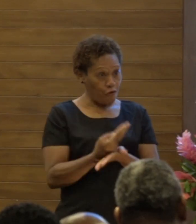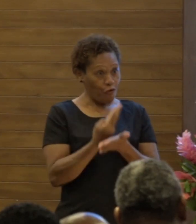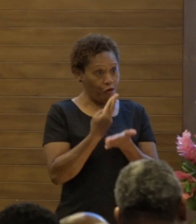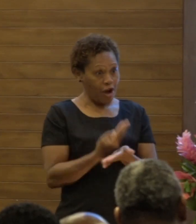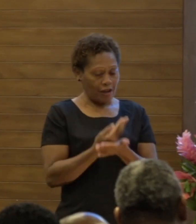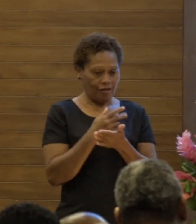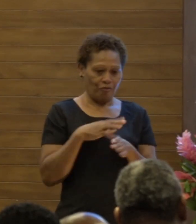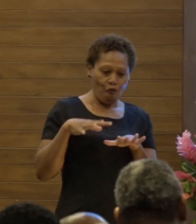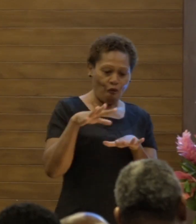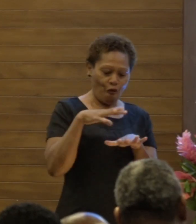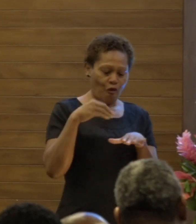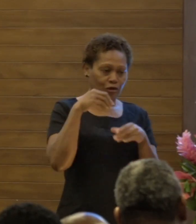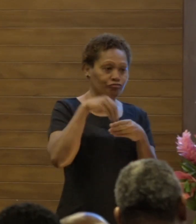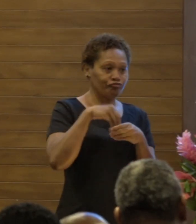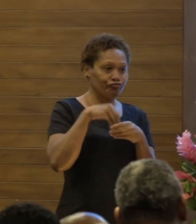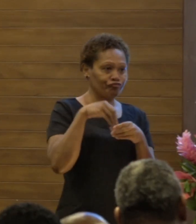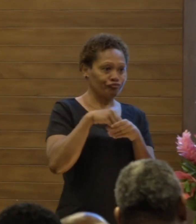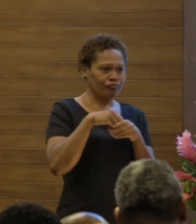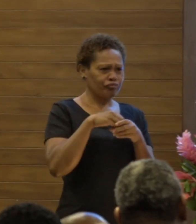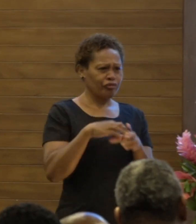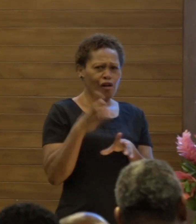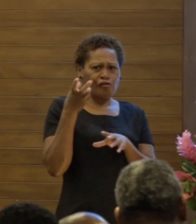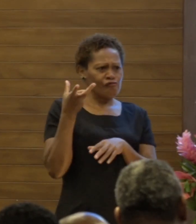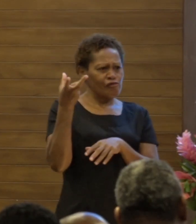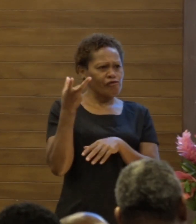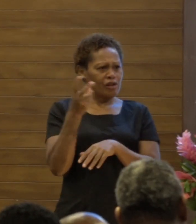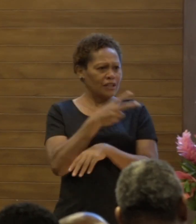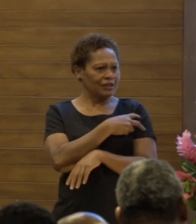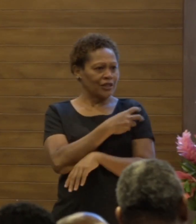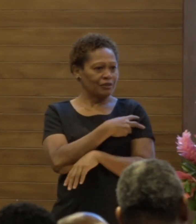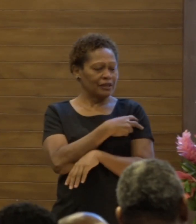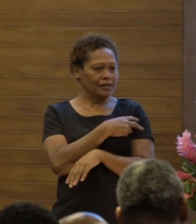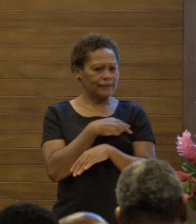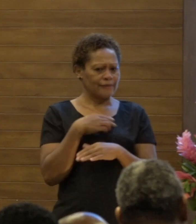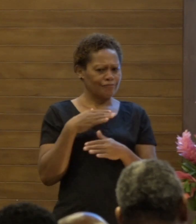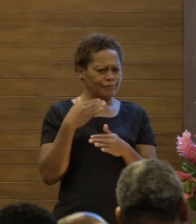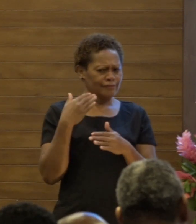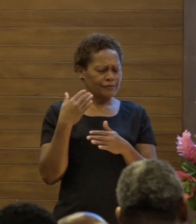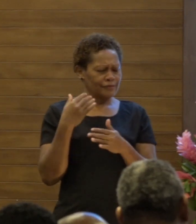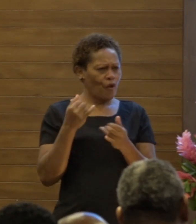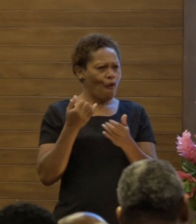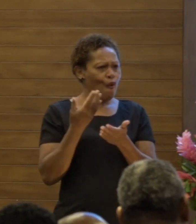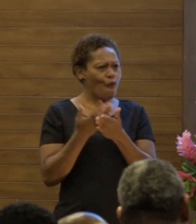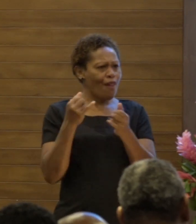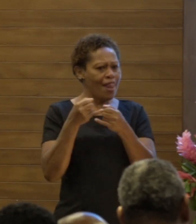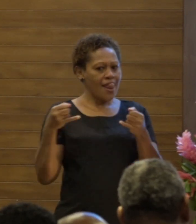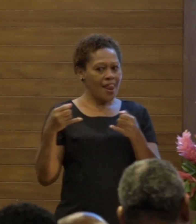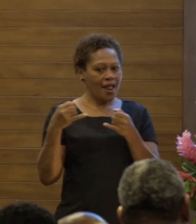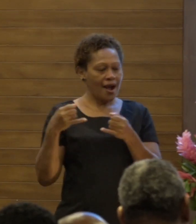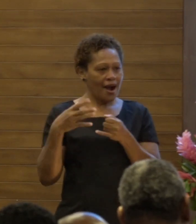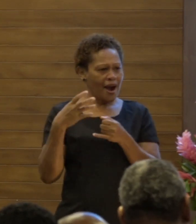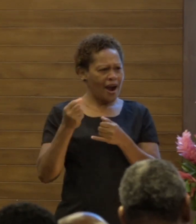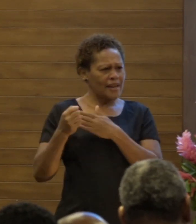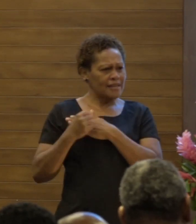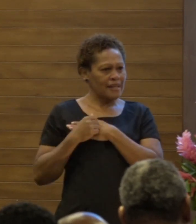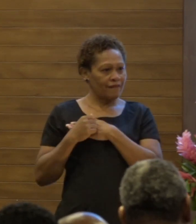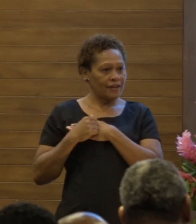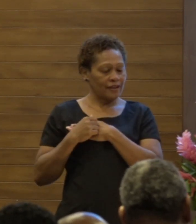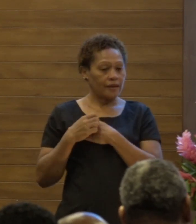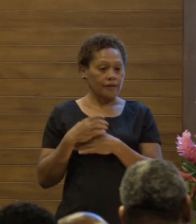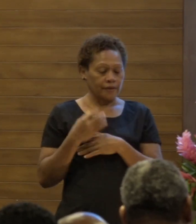against evolving cyber threats. And the National Cybersecurity website will serve as a vital platform for